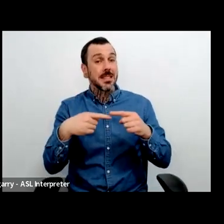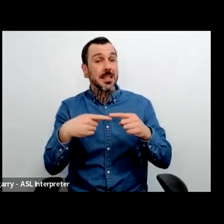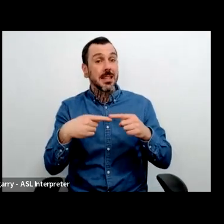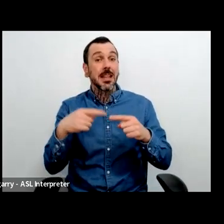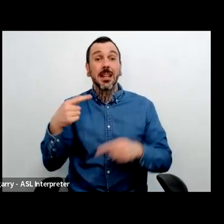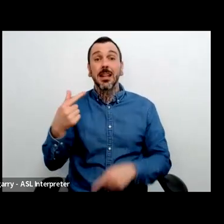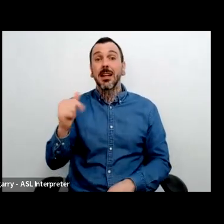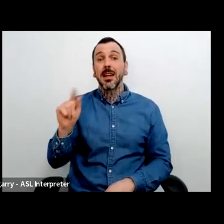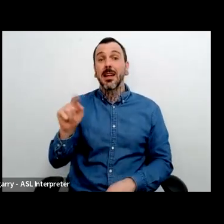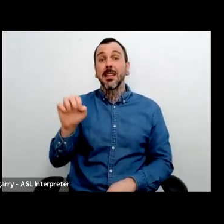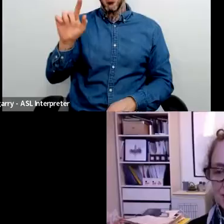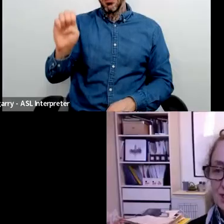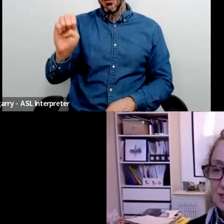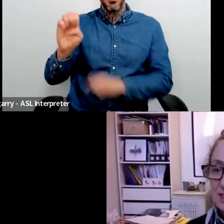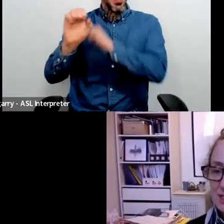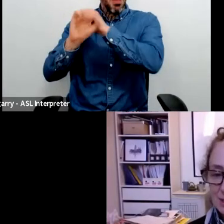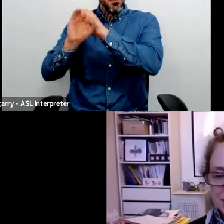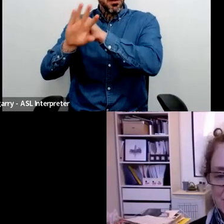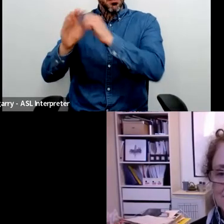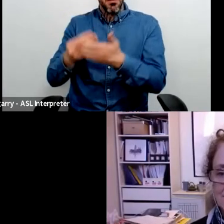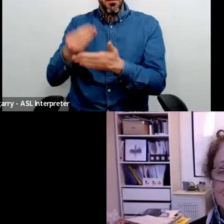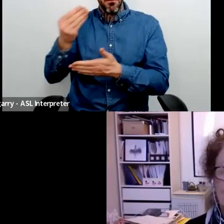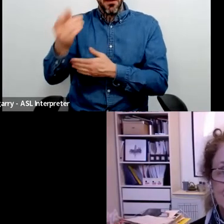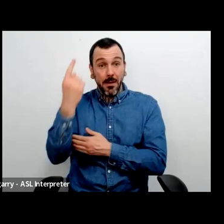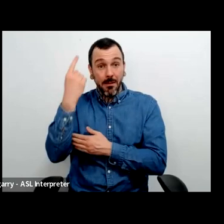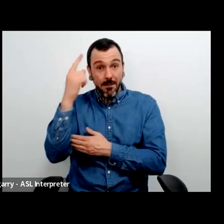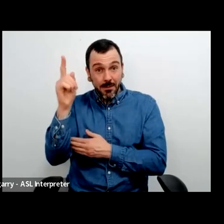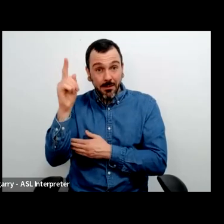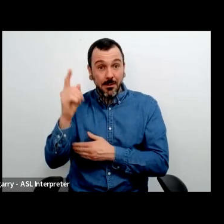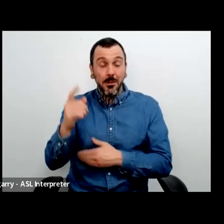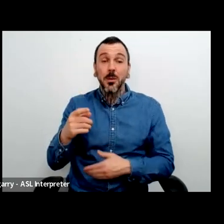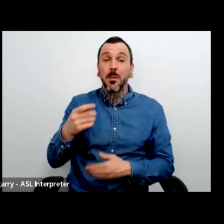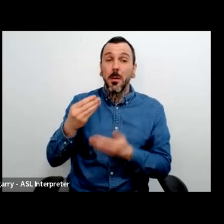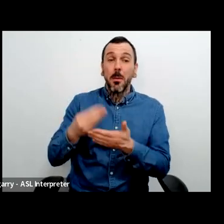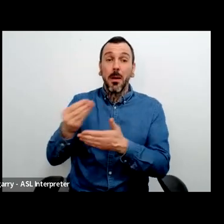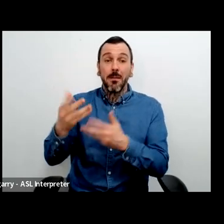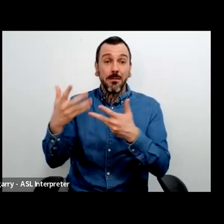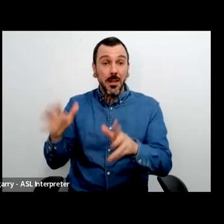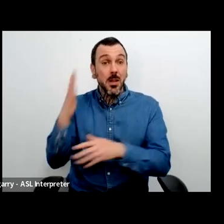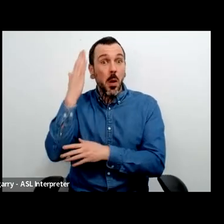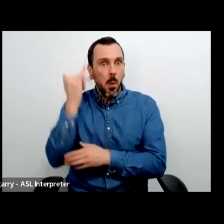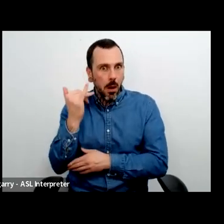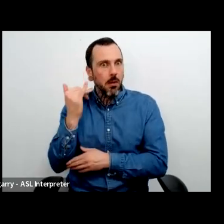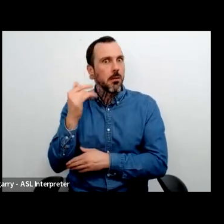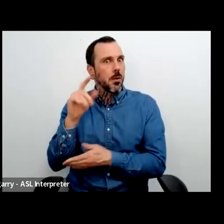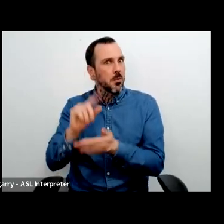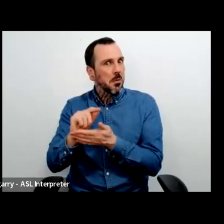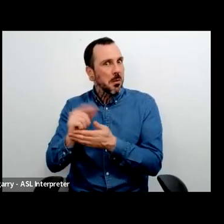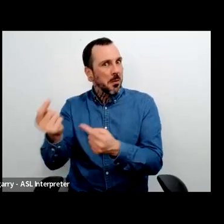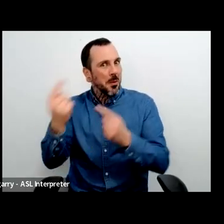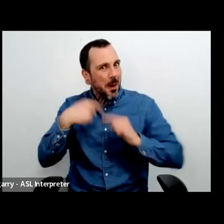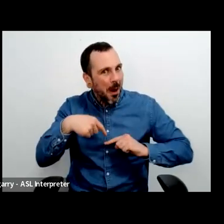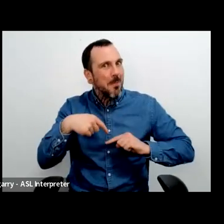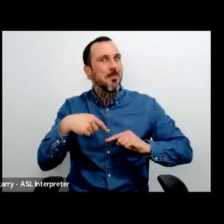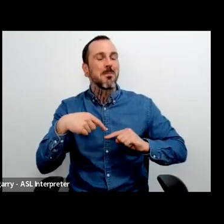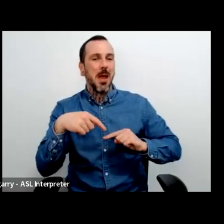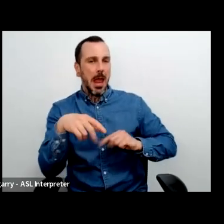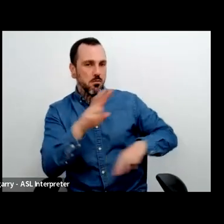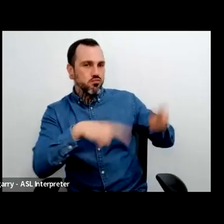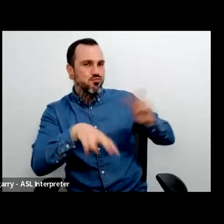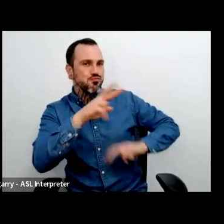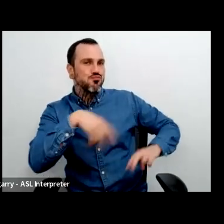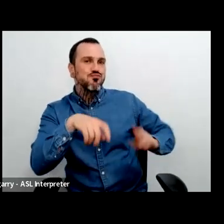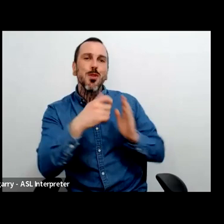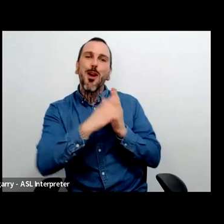Gazette in an attempt to boost some interest, and then they didn't review the show. So So even with buying